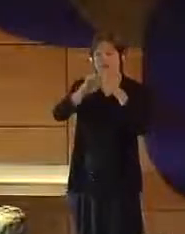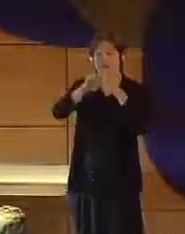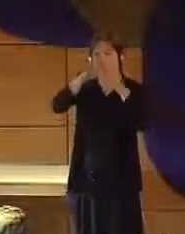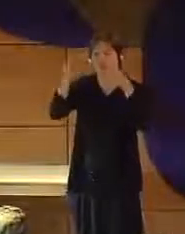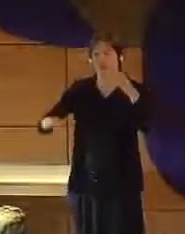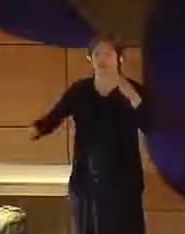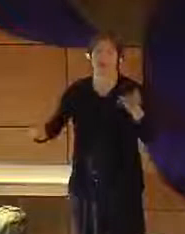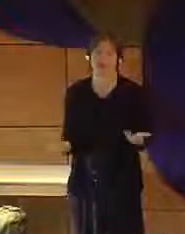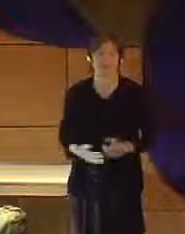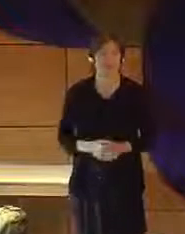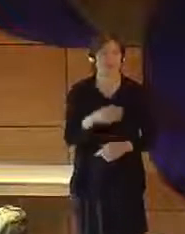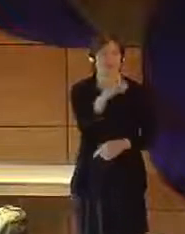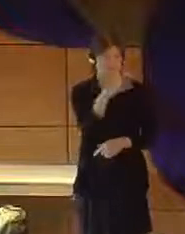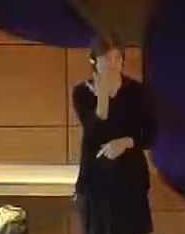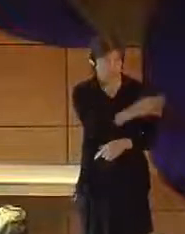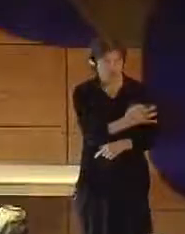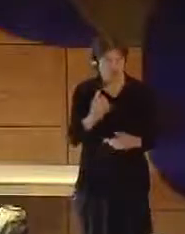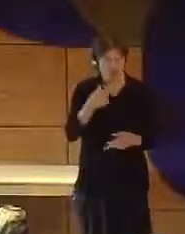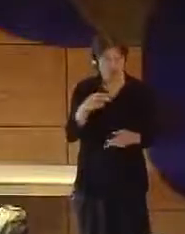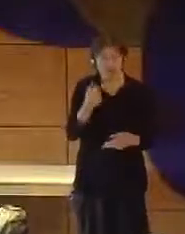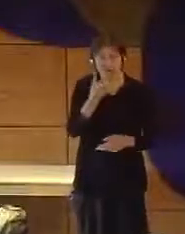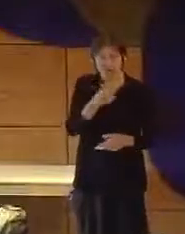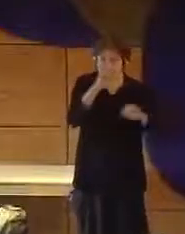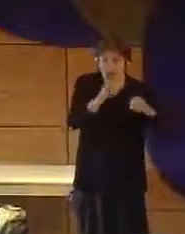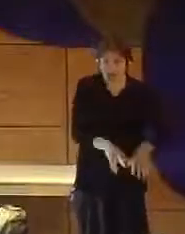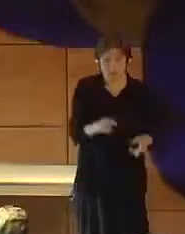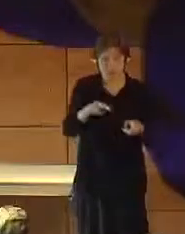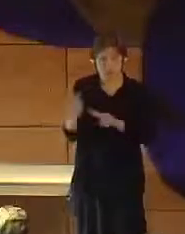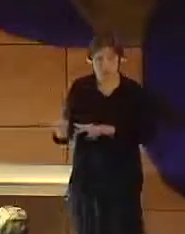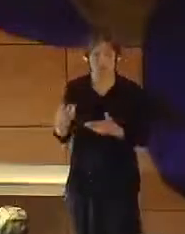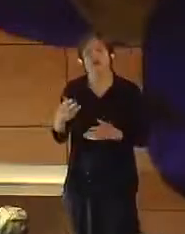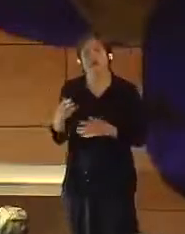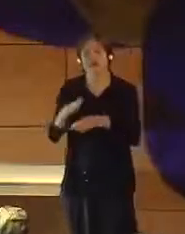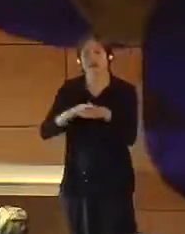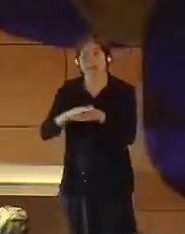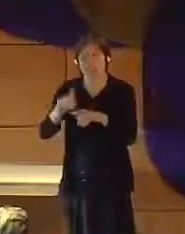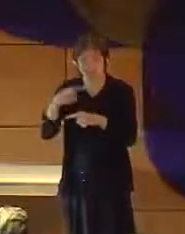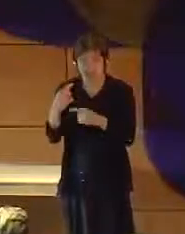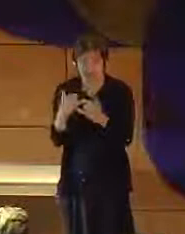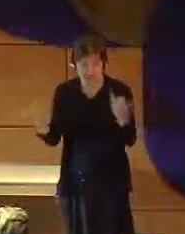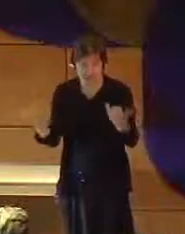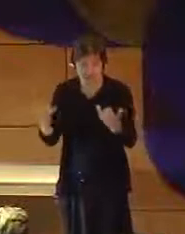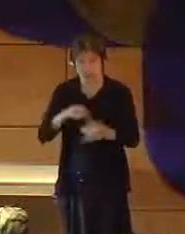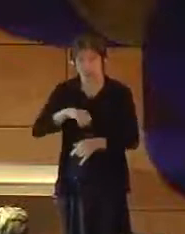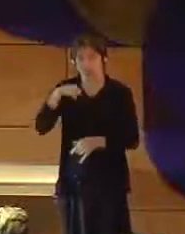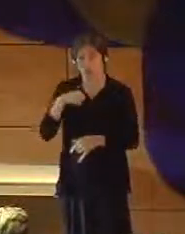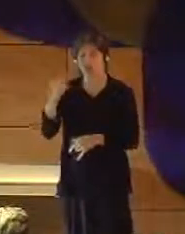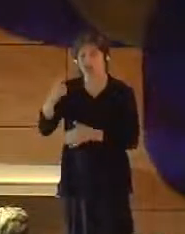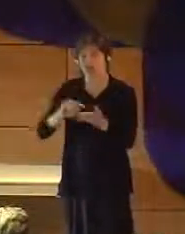then if you were to switch to the gel to have the same dose, would it be 2 pumps in the morning,